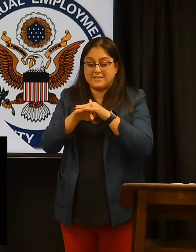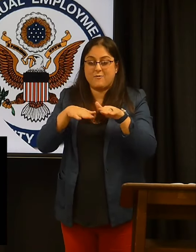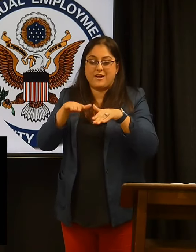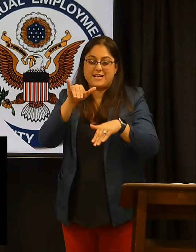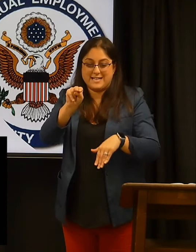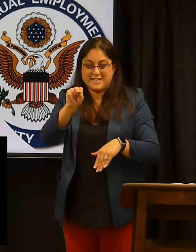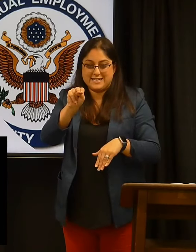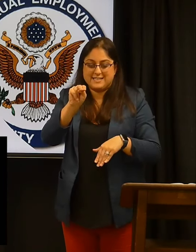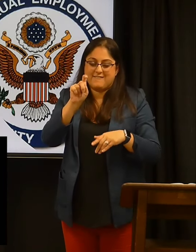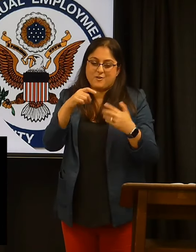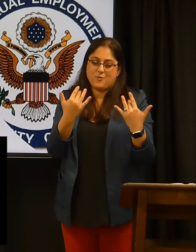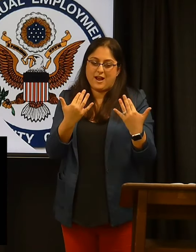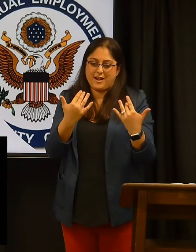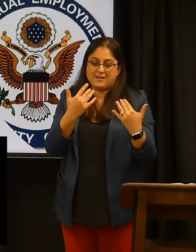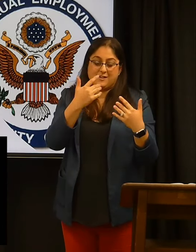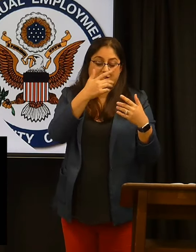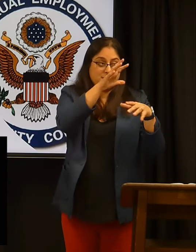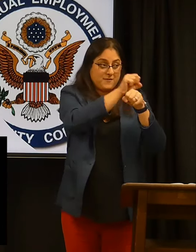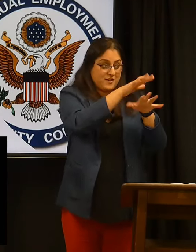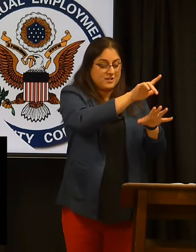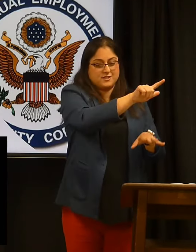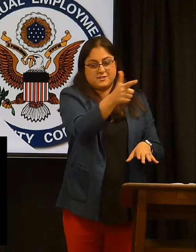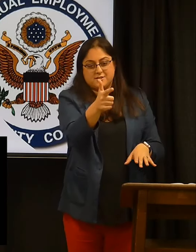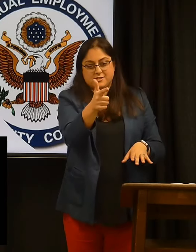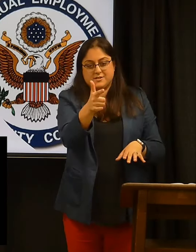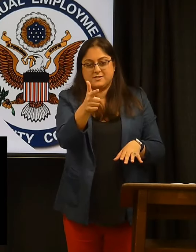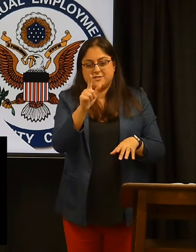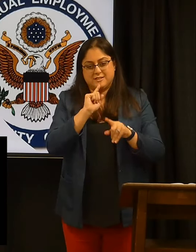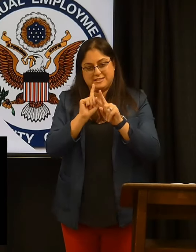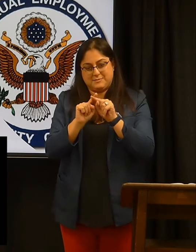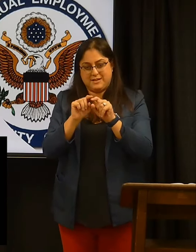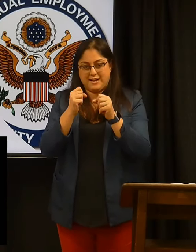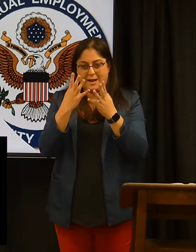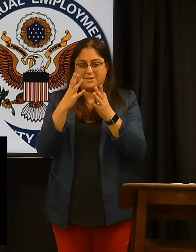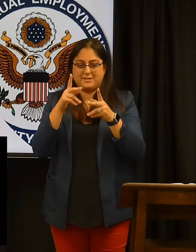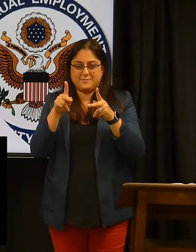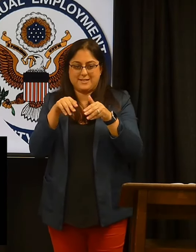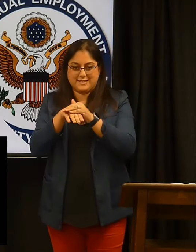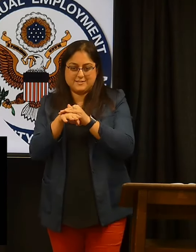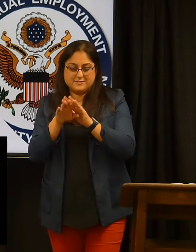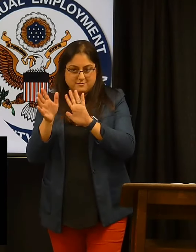If people who want to come in, then it's a little bit more difficult, but